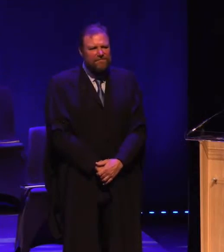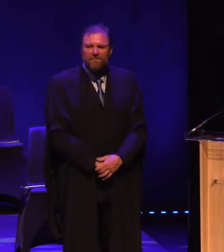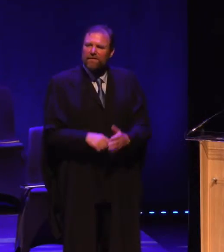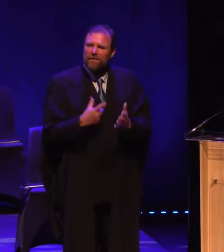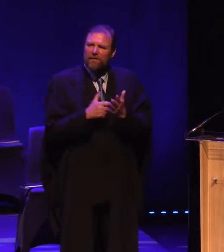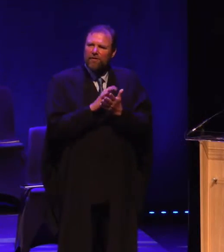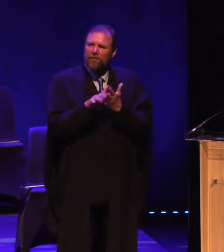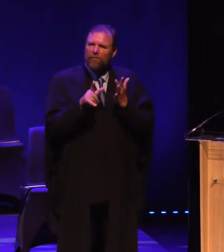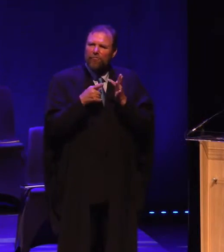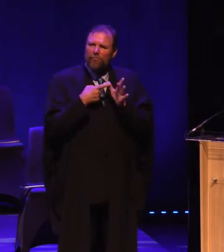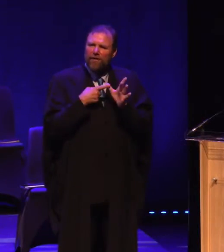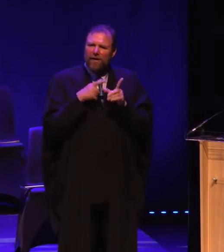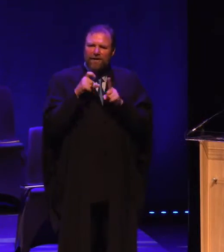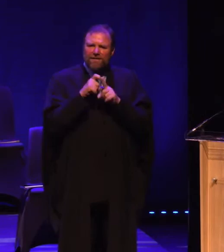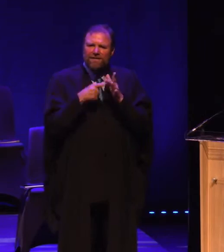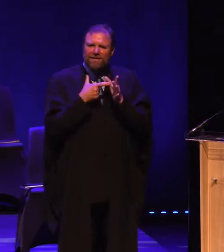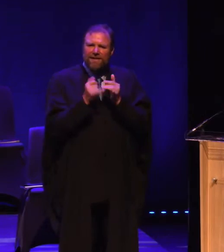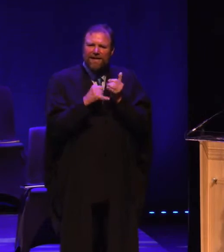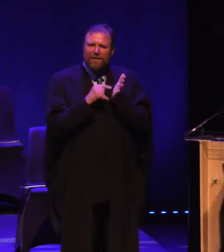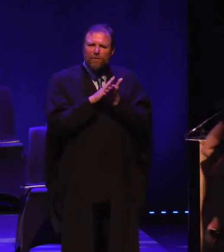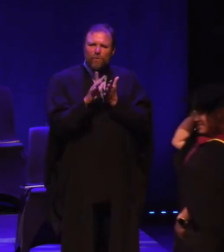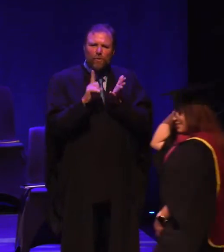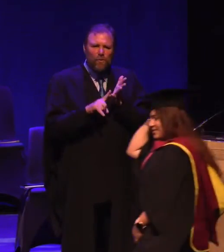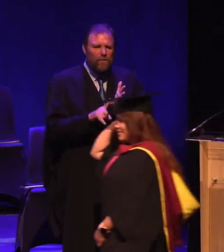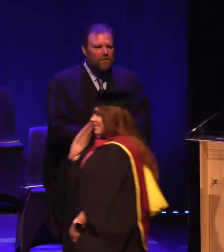Ria Taivalapil Daiju.